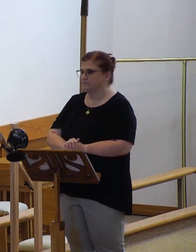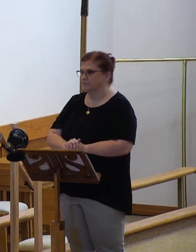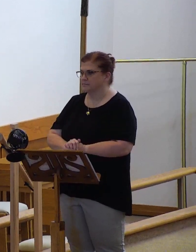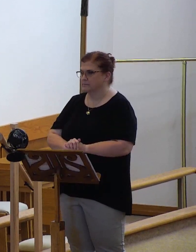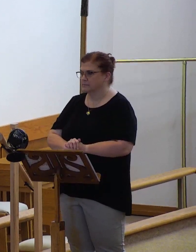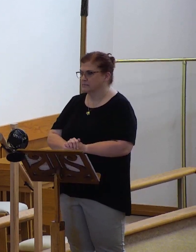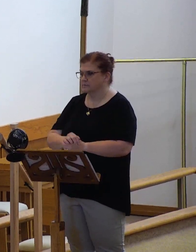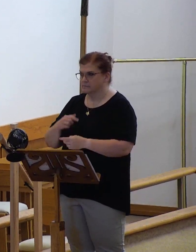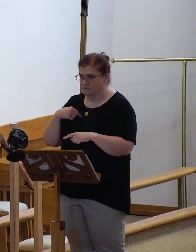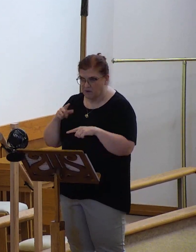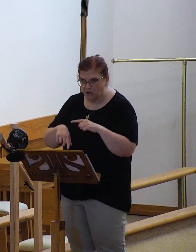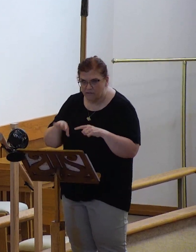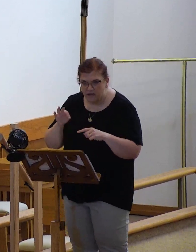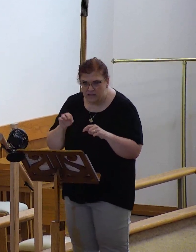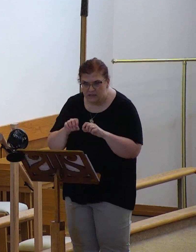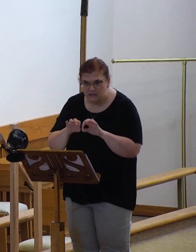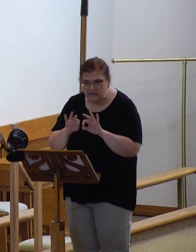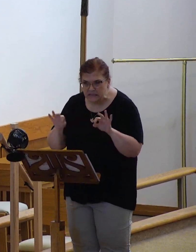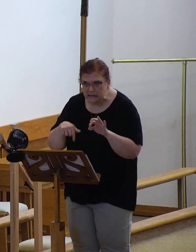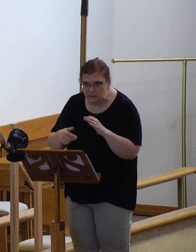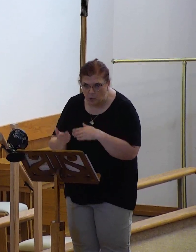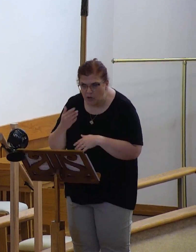I couldn't find a stick this morning, I would have done that.